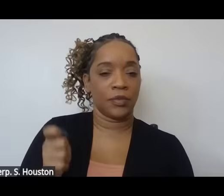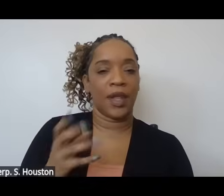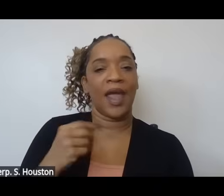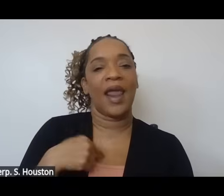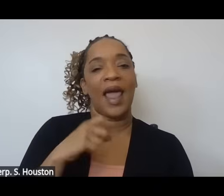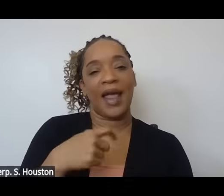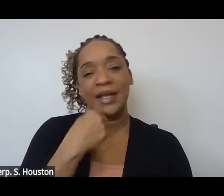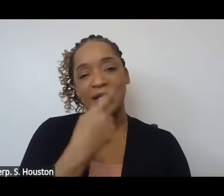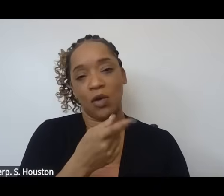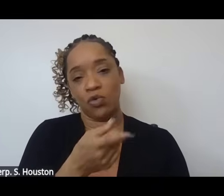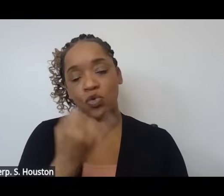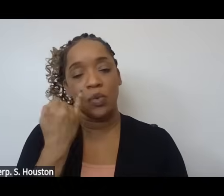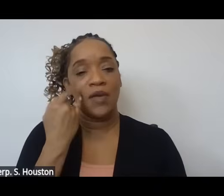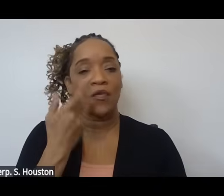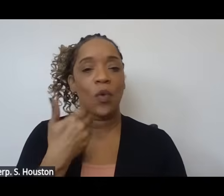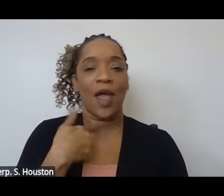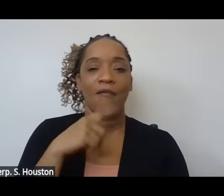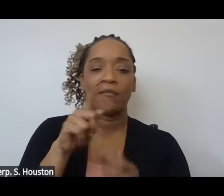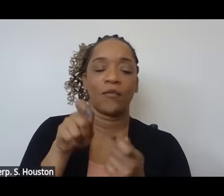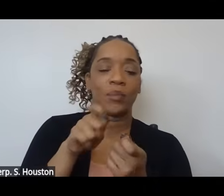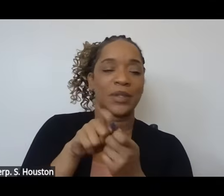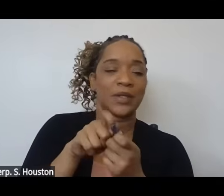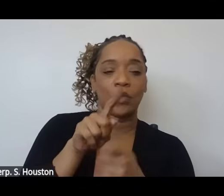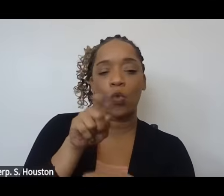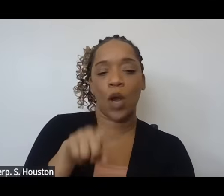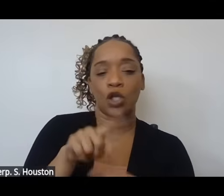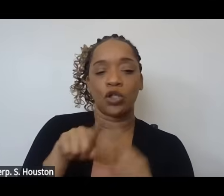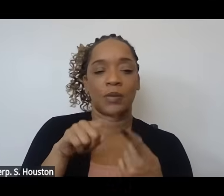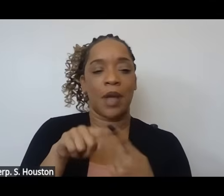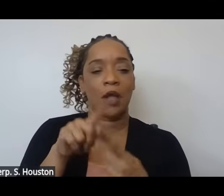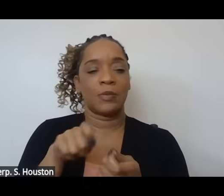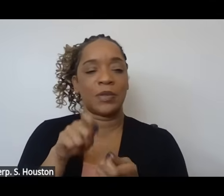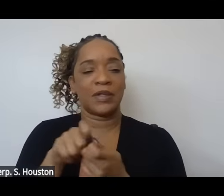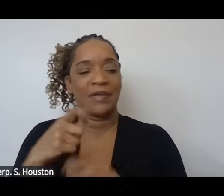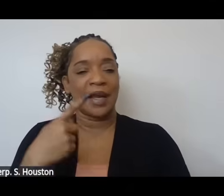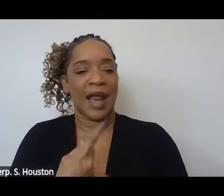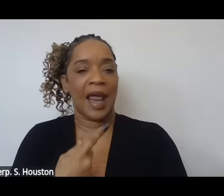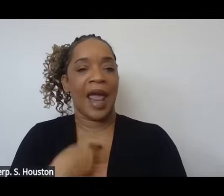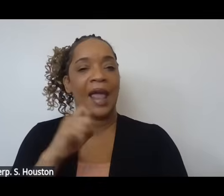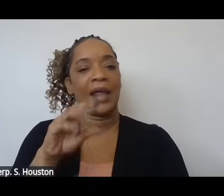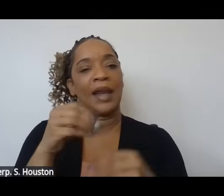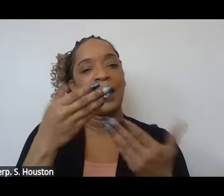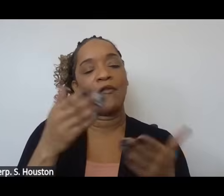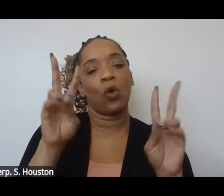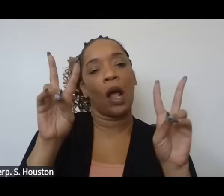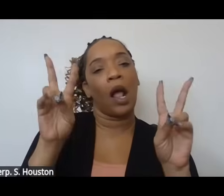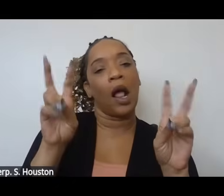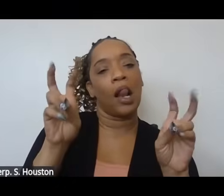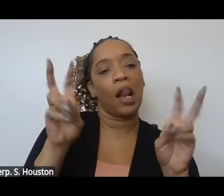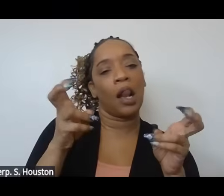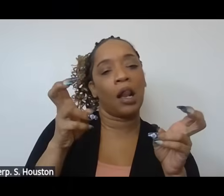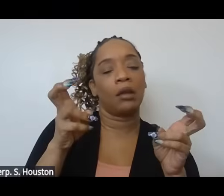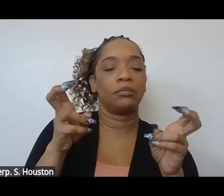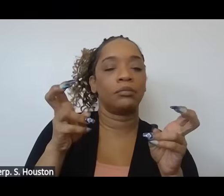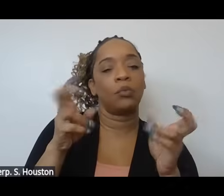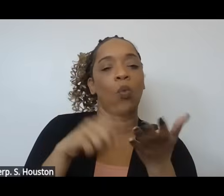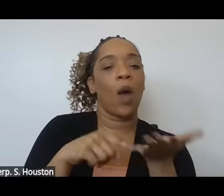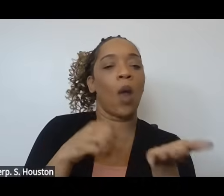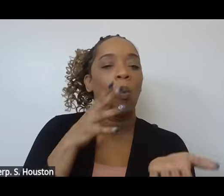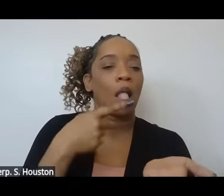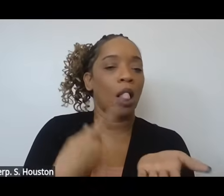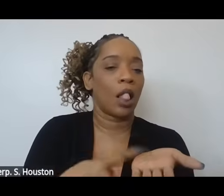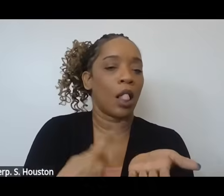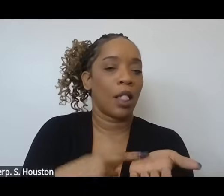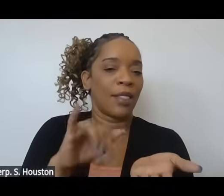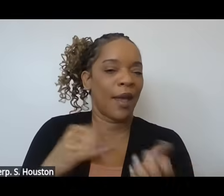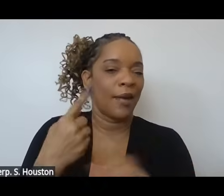got questions about specific dates, I can tell you kind of a topic of what will be on that meeting most likely. Or if this